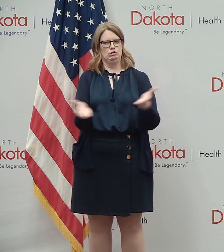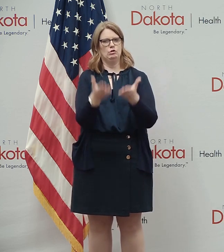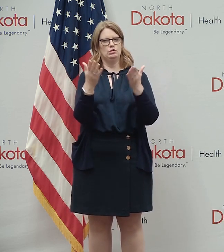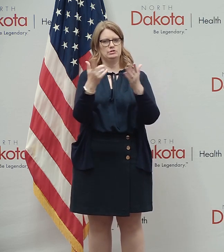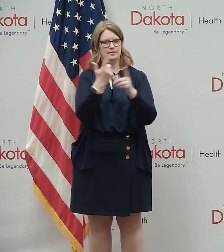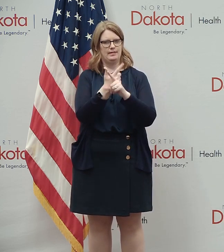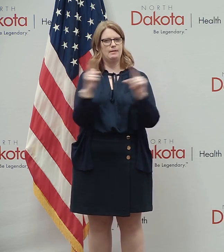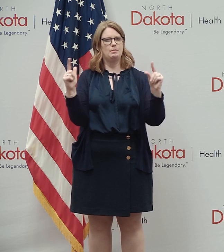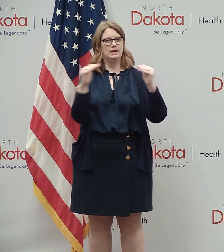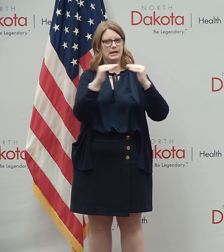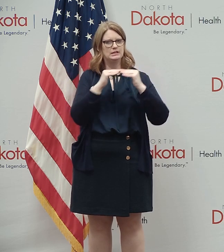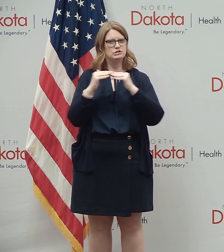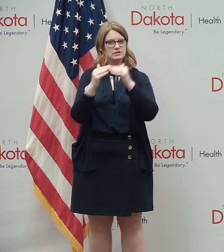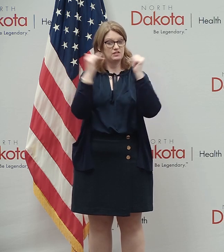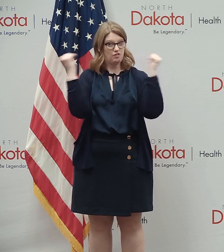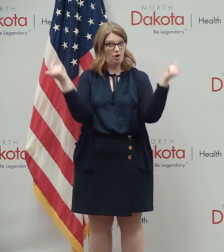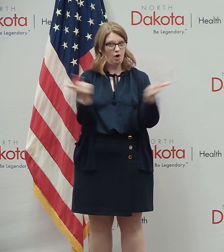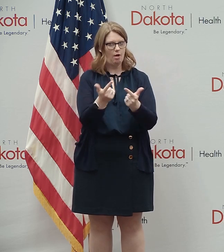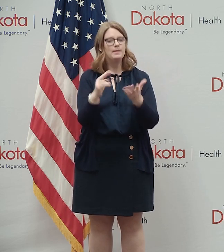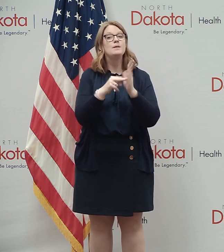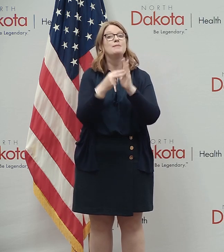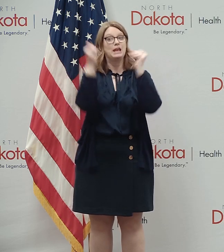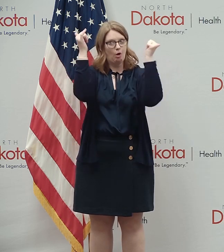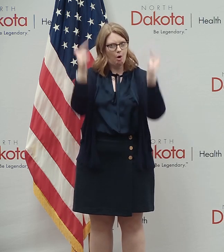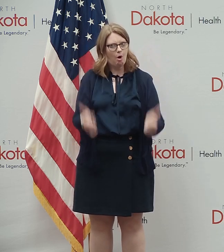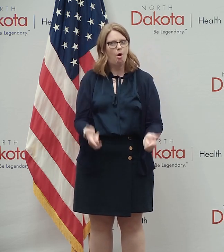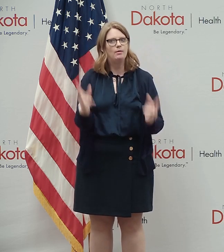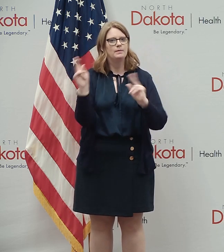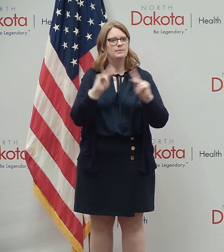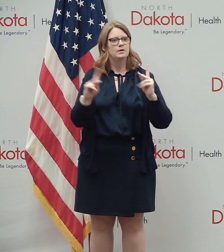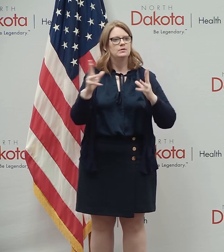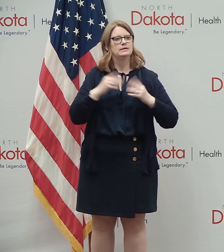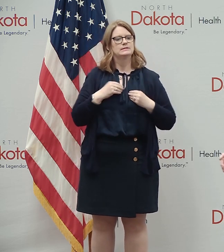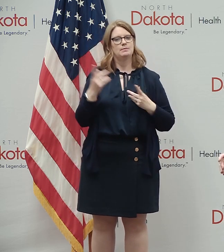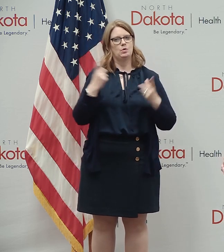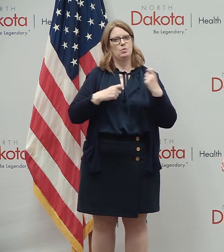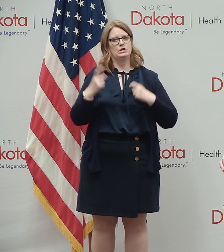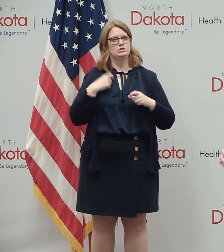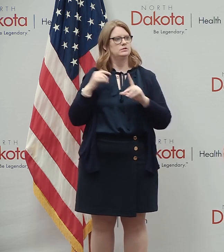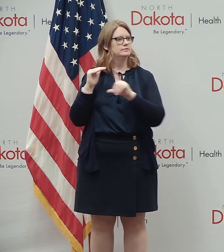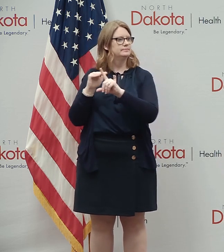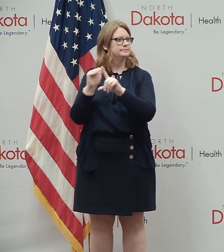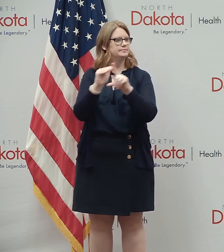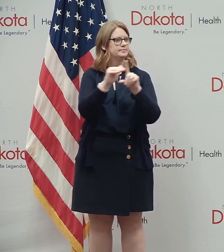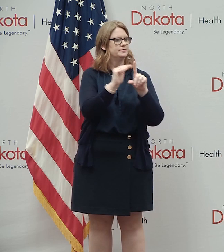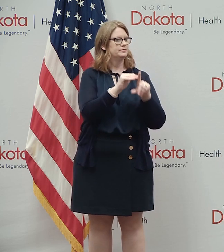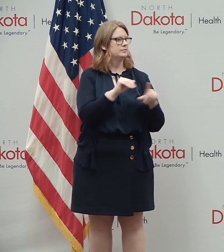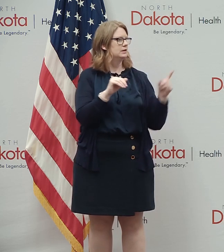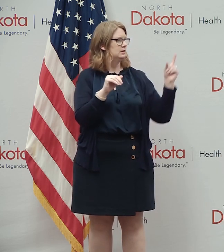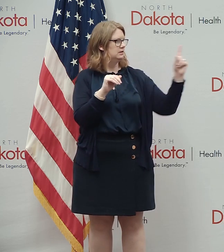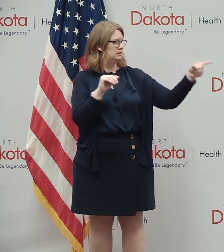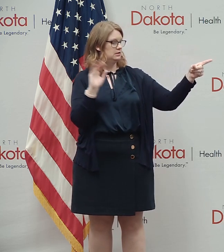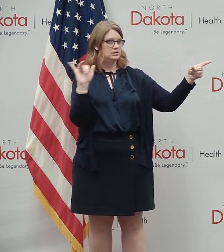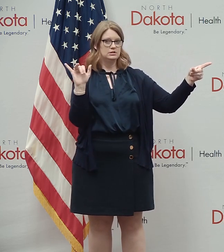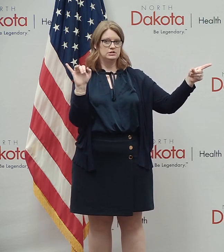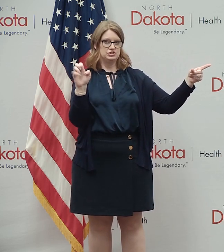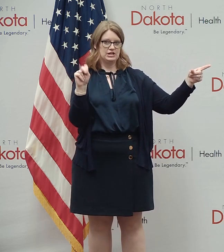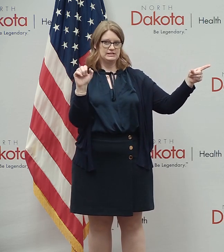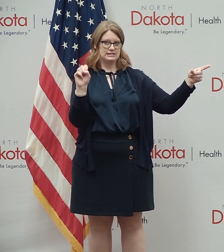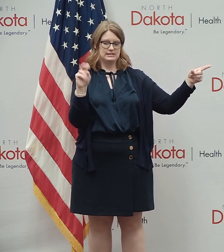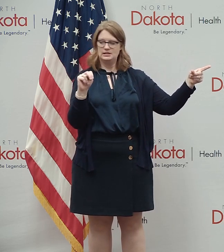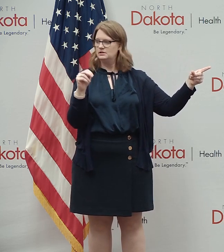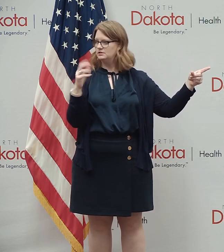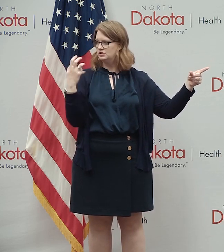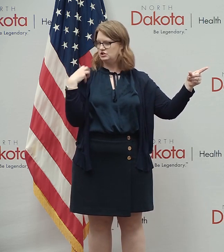for all, which means everyone. With that, we'll stand for questions. I want to remind people that we've got Chief Justice Jensen here